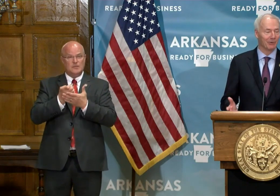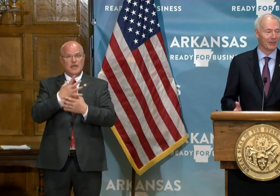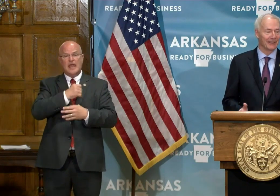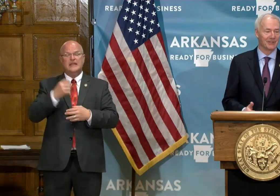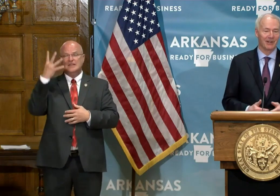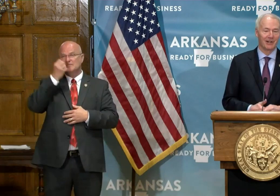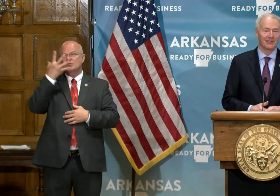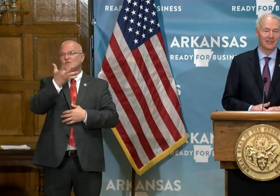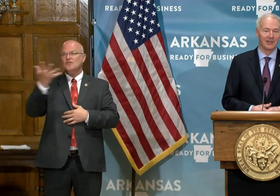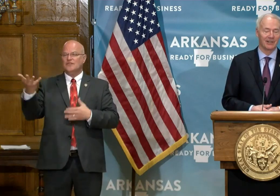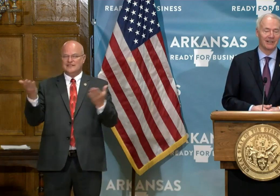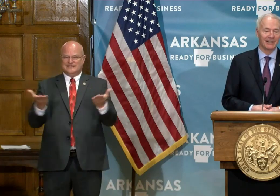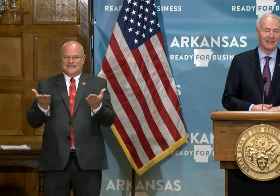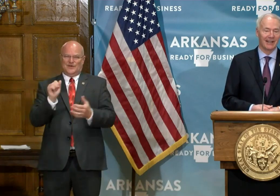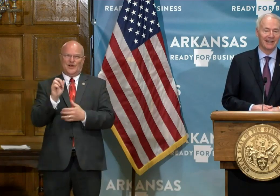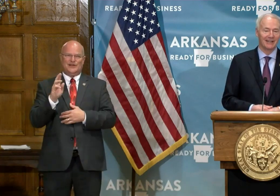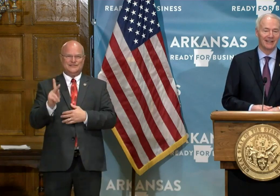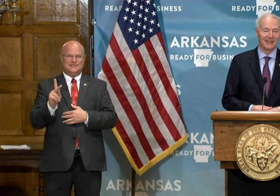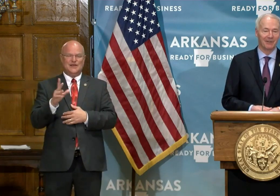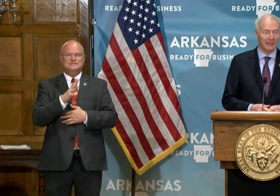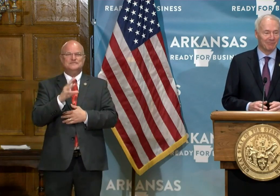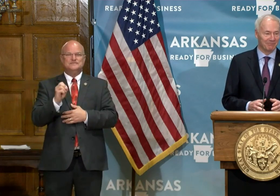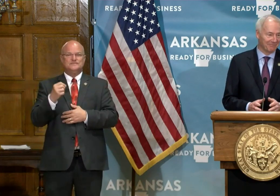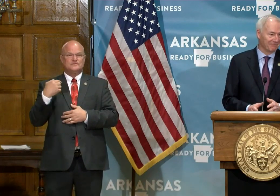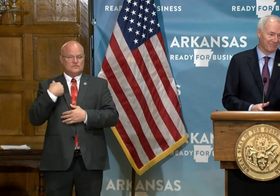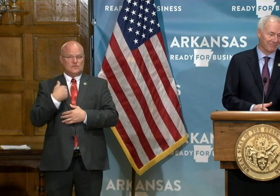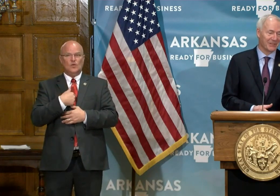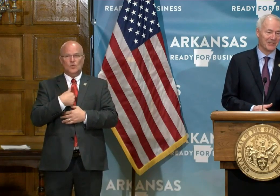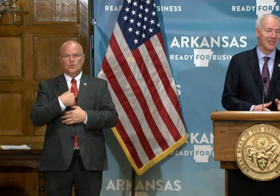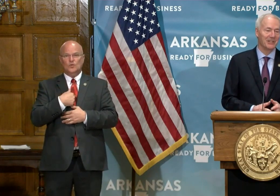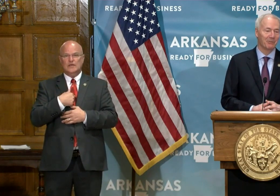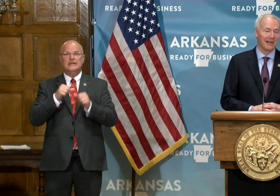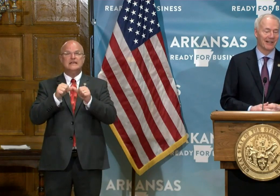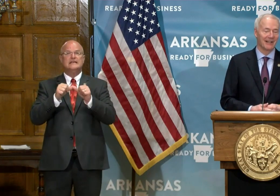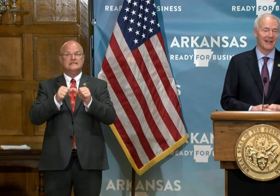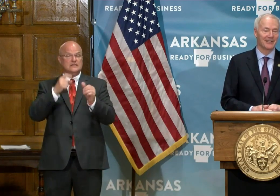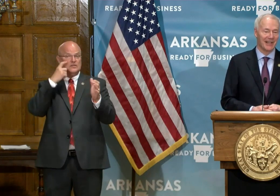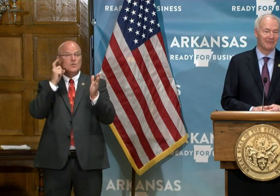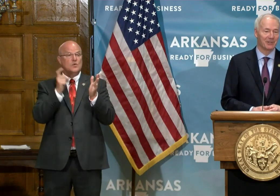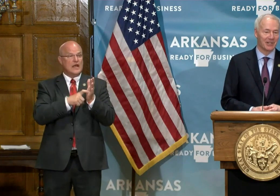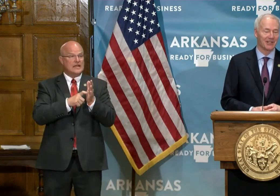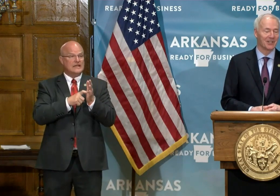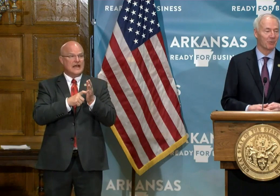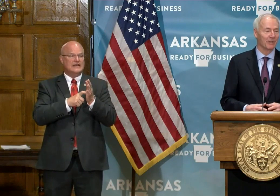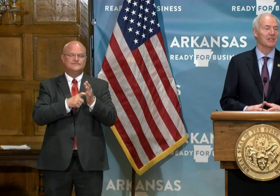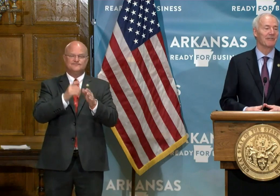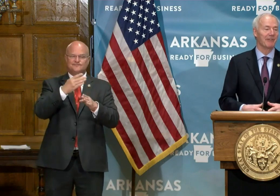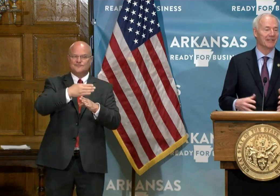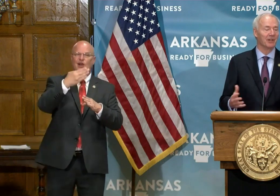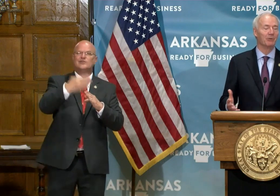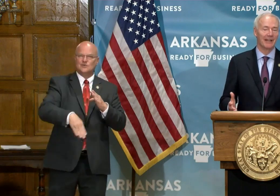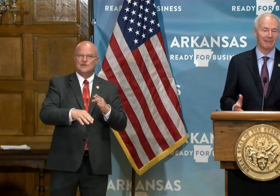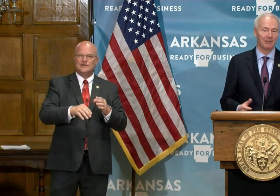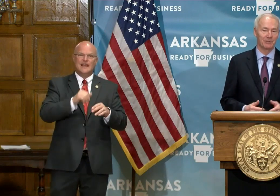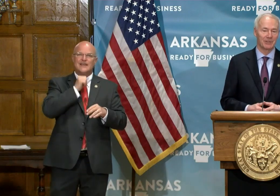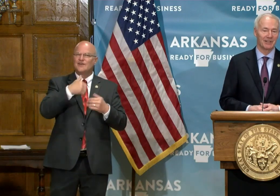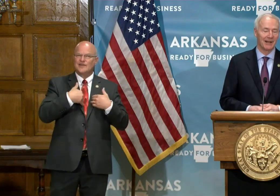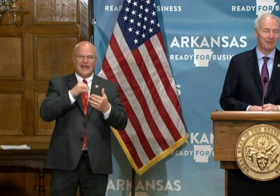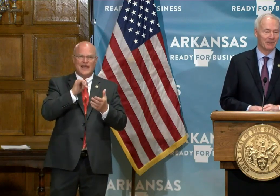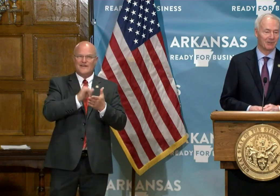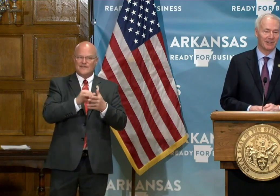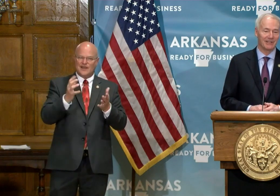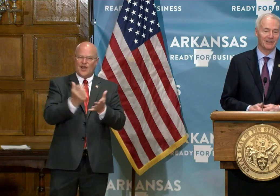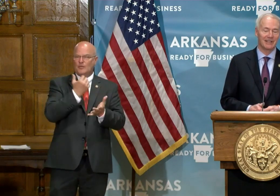and to the beautiful things in Arkansas. And we continue to recognize adverse consequences if they don't have